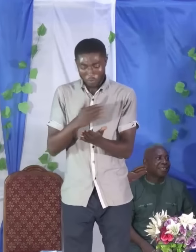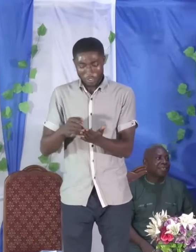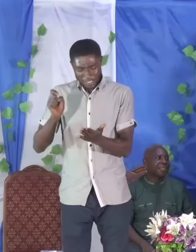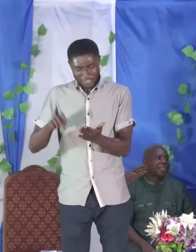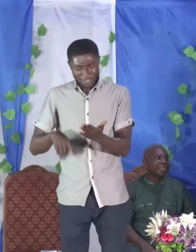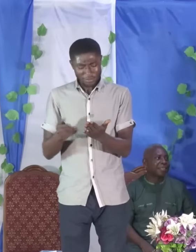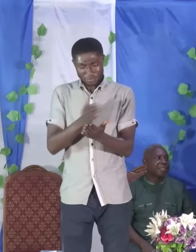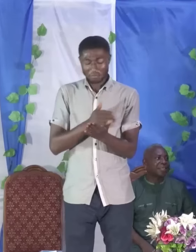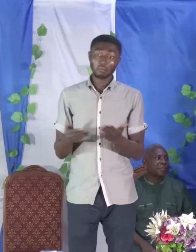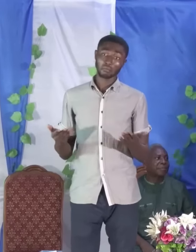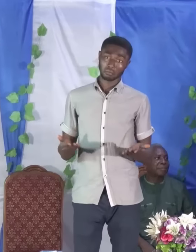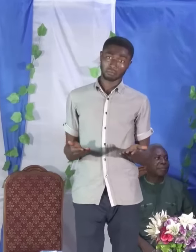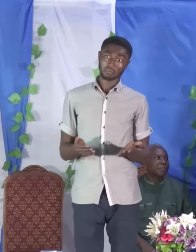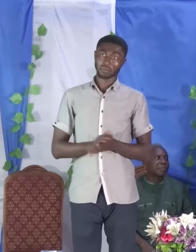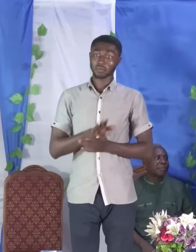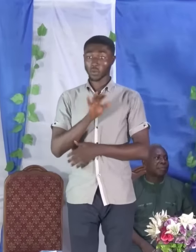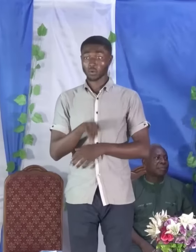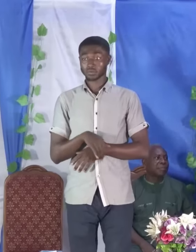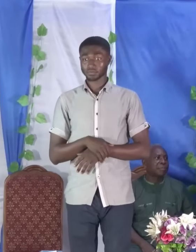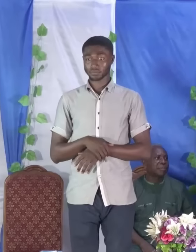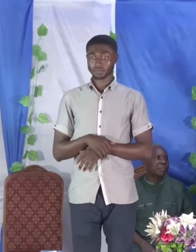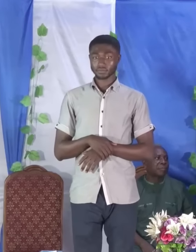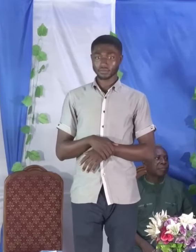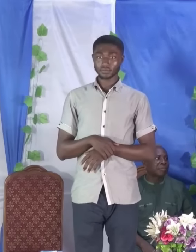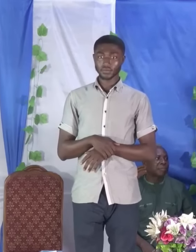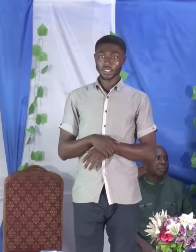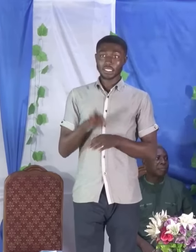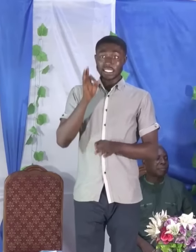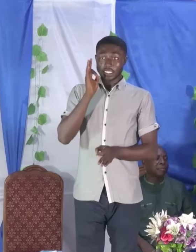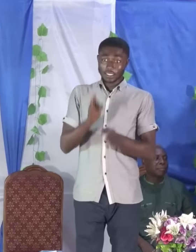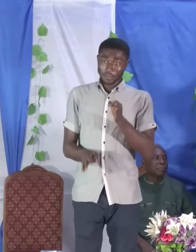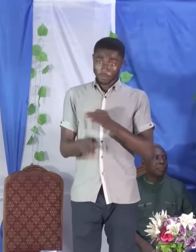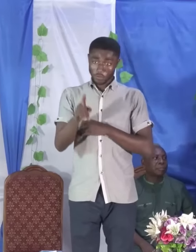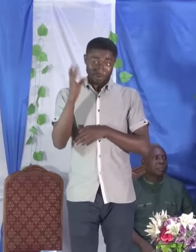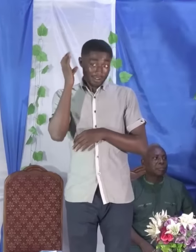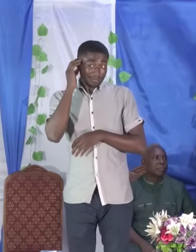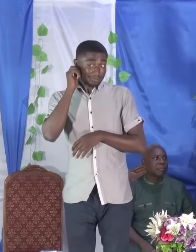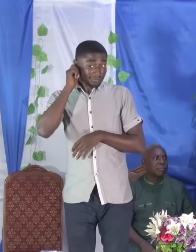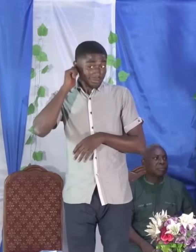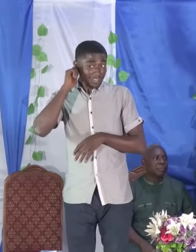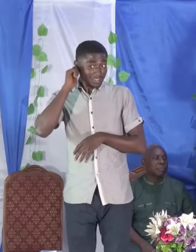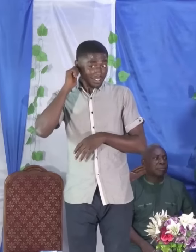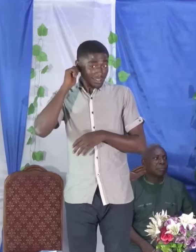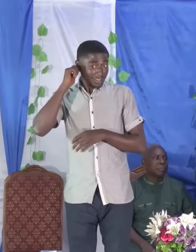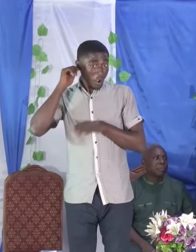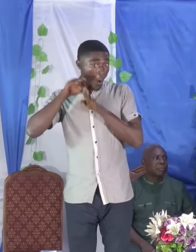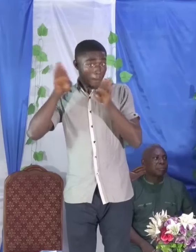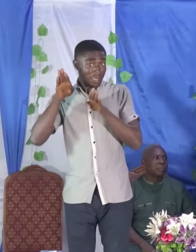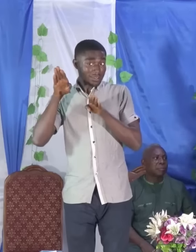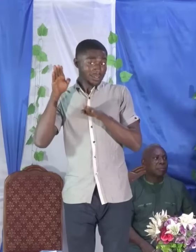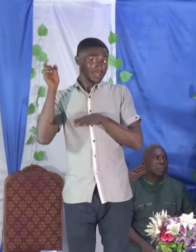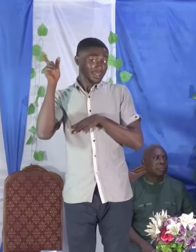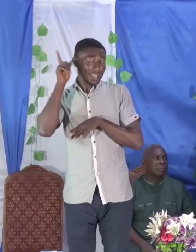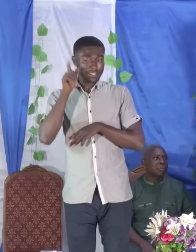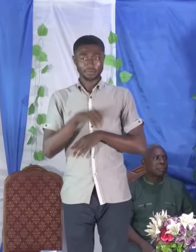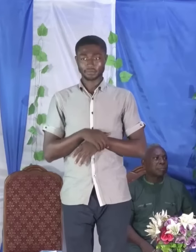this is a revival meeting. You are watching and Jenny and Kupasam, one found Connie Chrome and Asin Kurase.